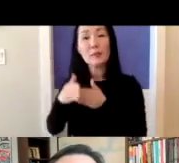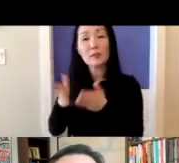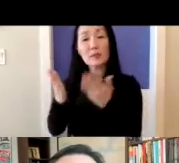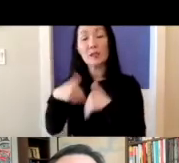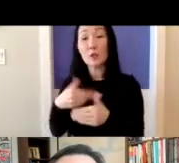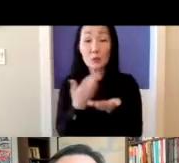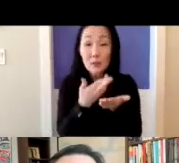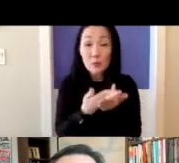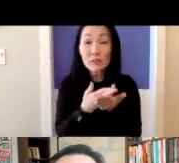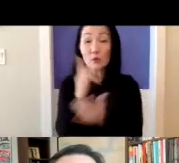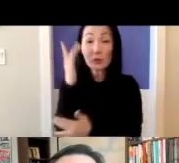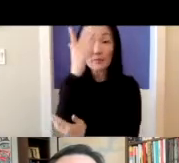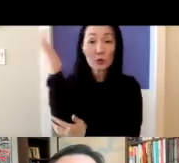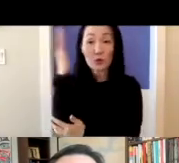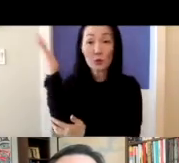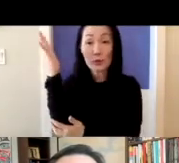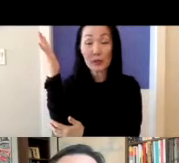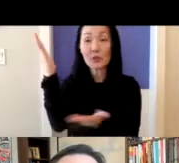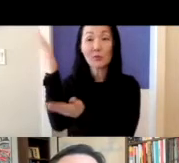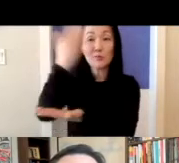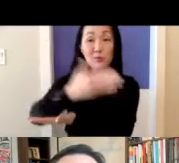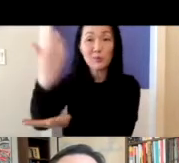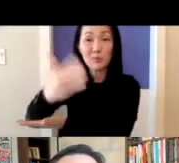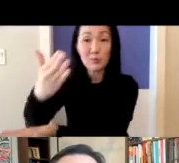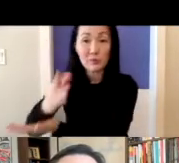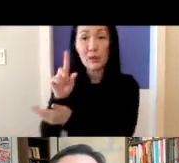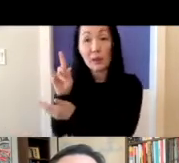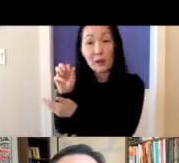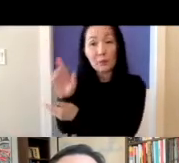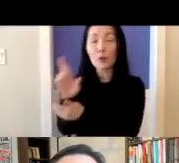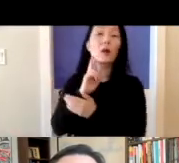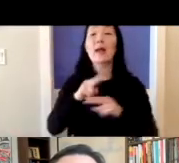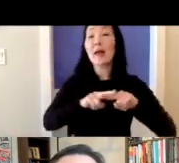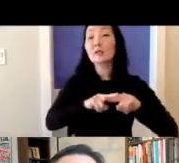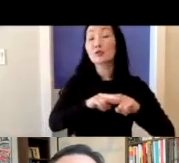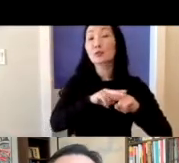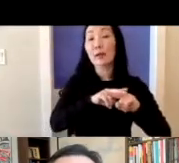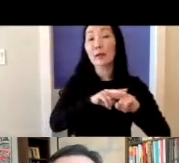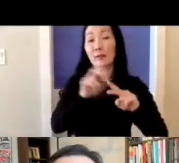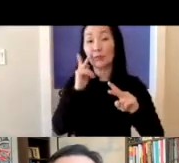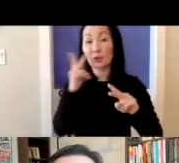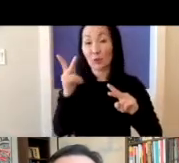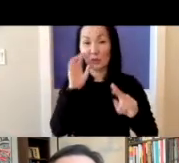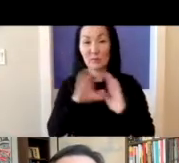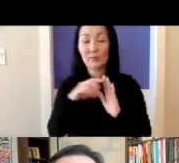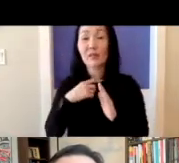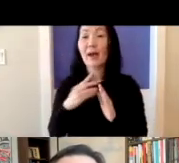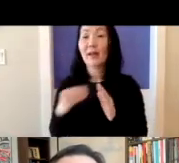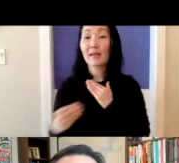in that tree in the middle, and then the railway, and how much that has shaped our city